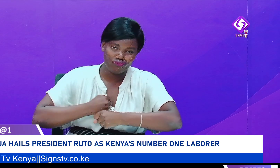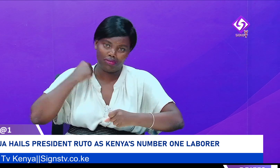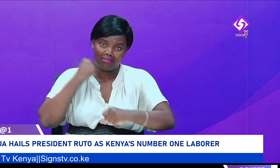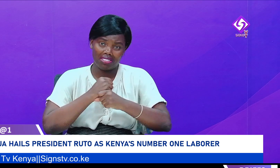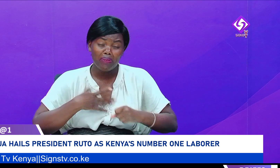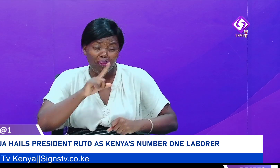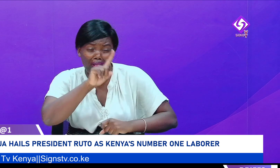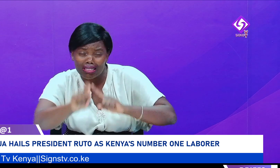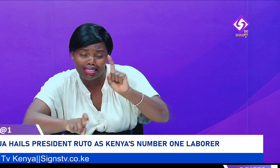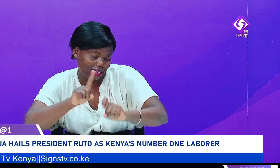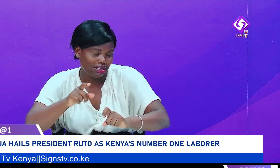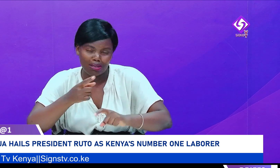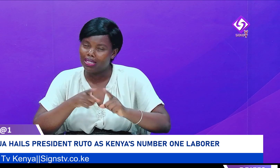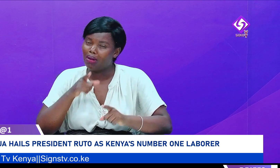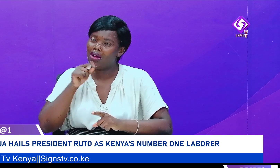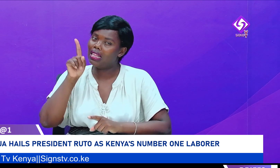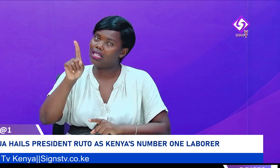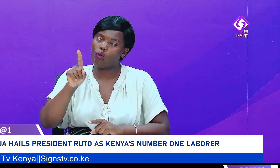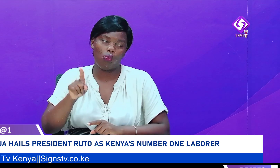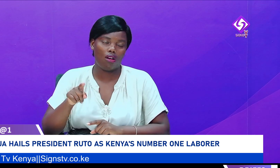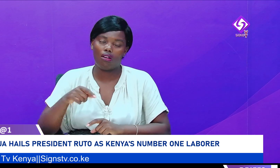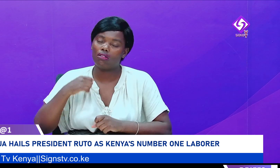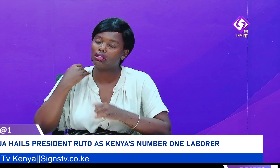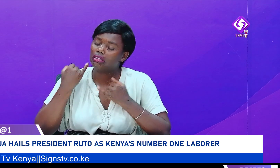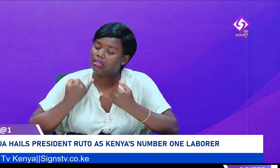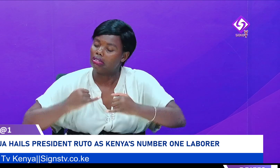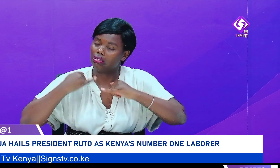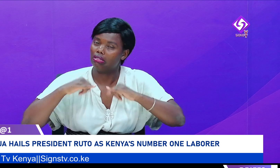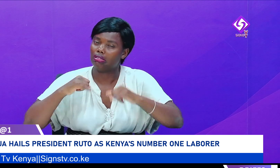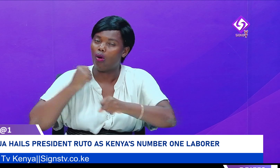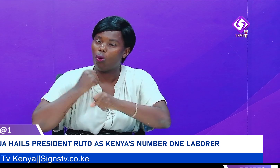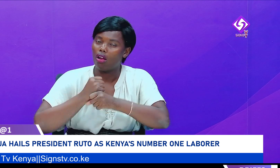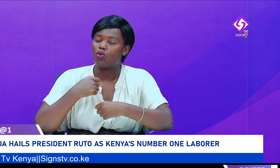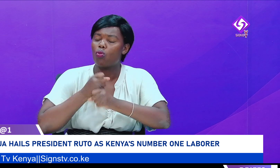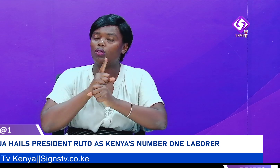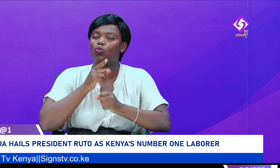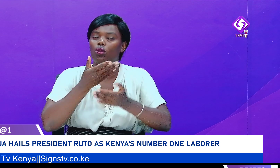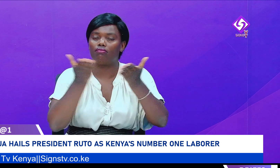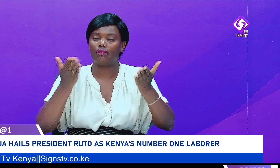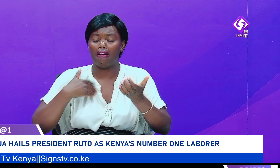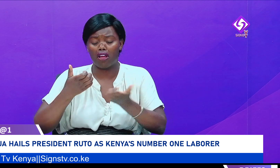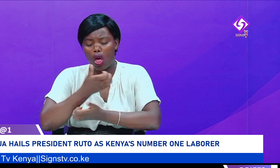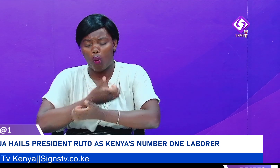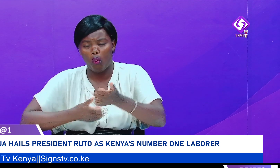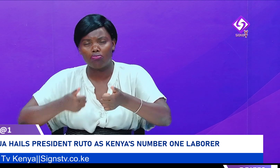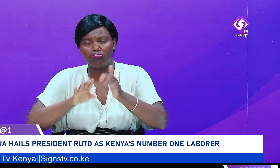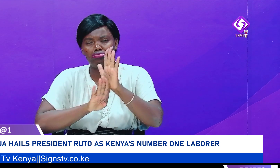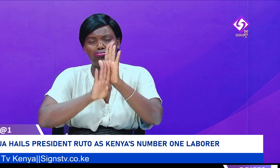hard, because most of the people have been questioning about the performance of the president, but he